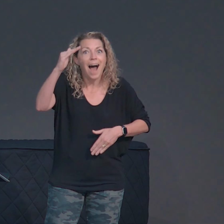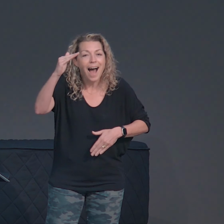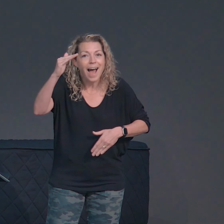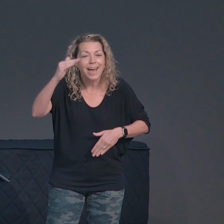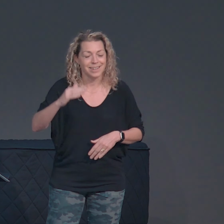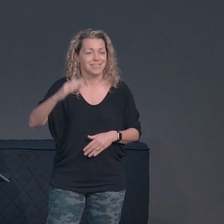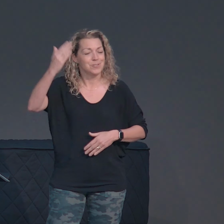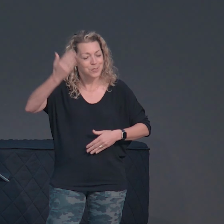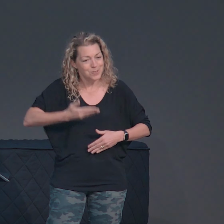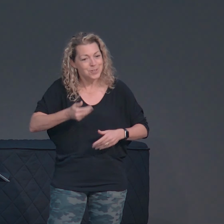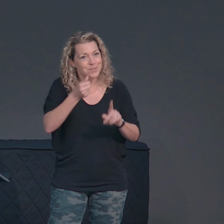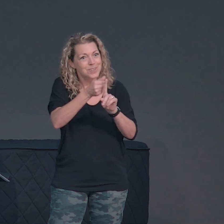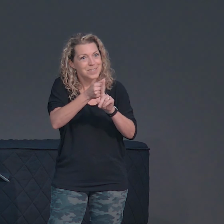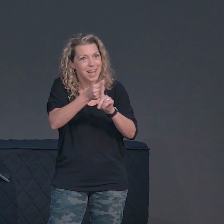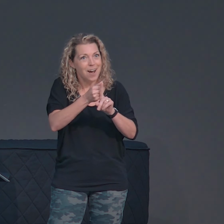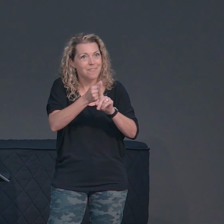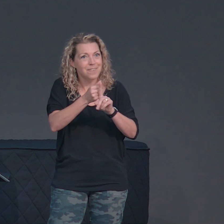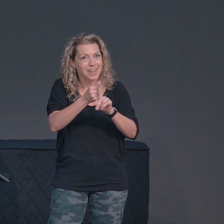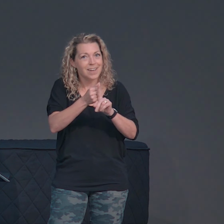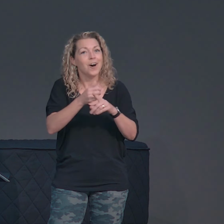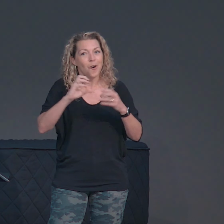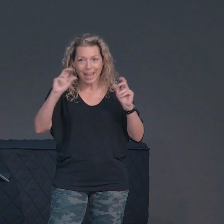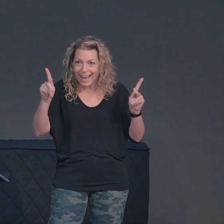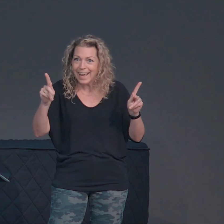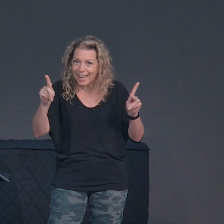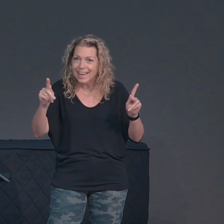name. Not right now. I'm not done yet.